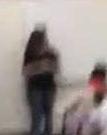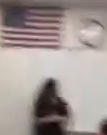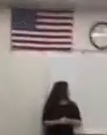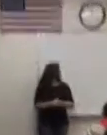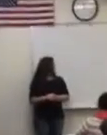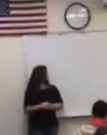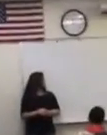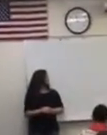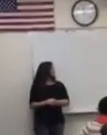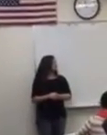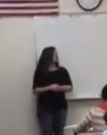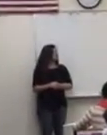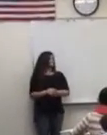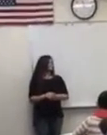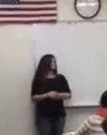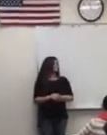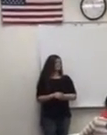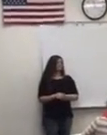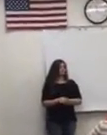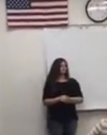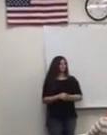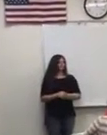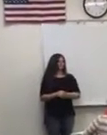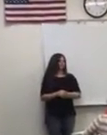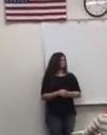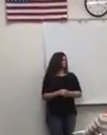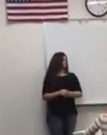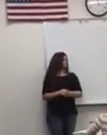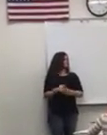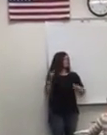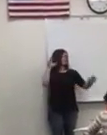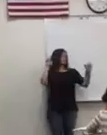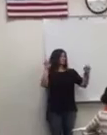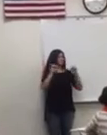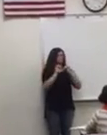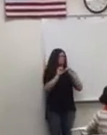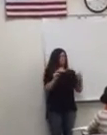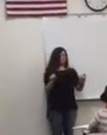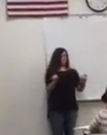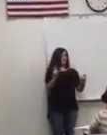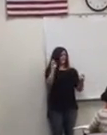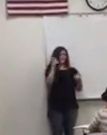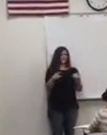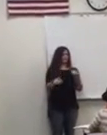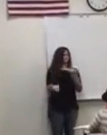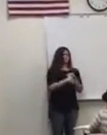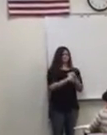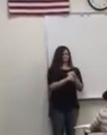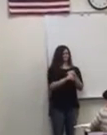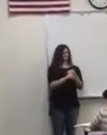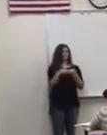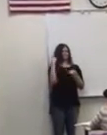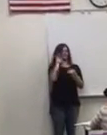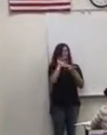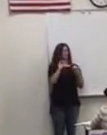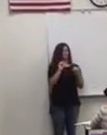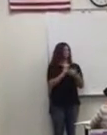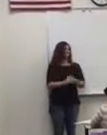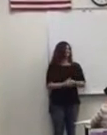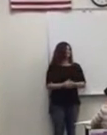please. So, no sound effects. There's no reason to include a sound effect in a PowerPoint presentation. If you need some kind of audio to